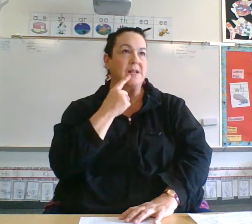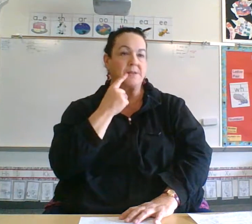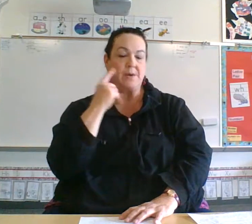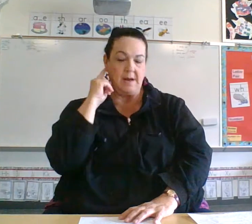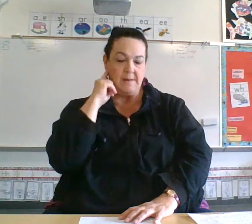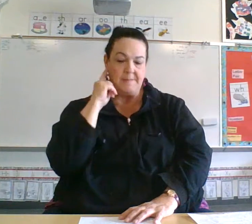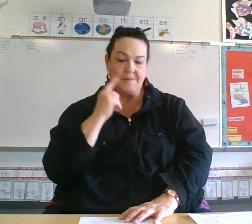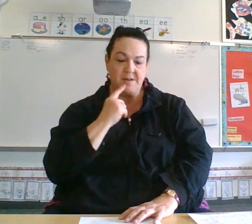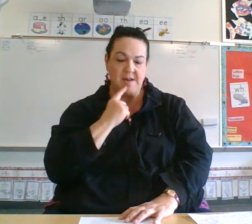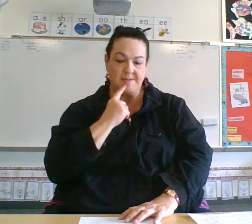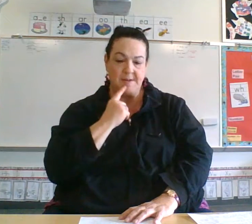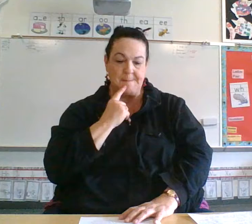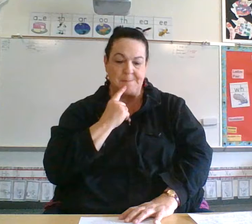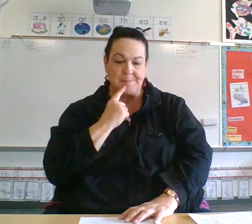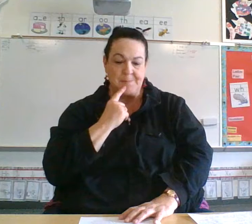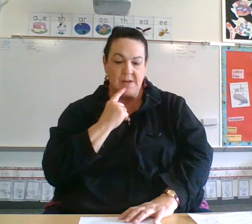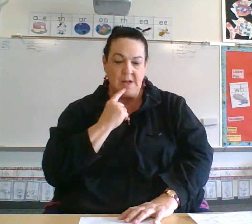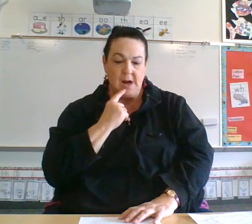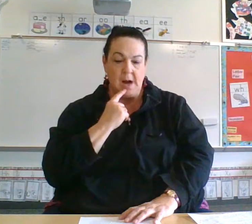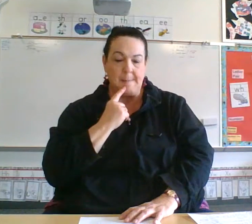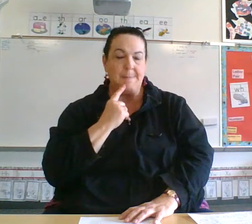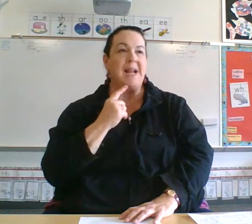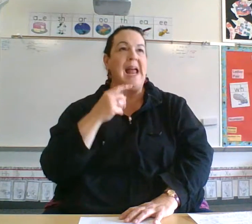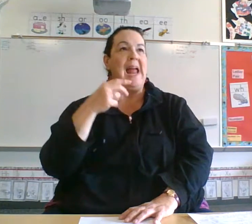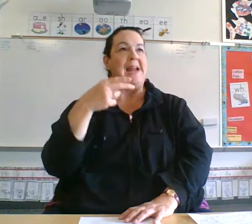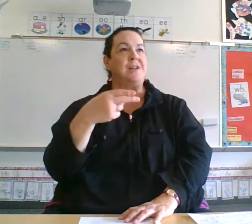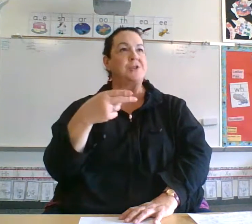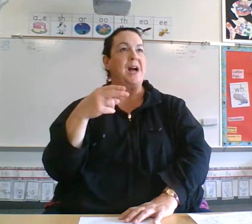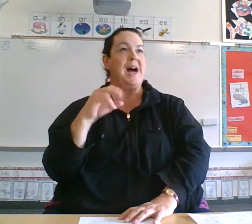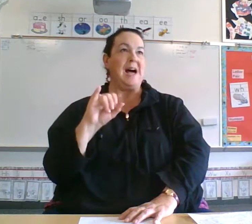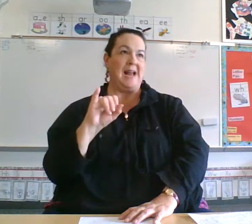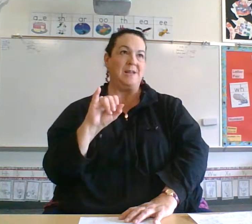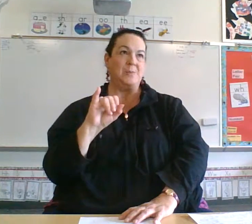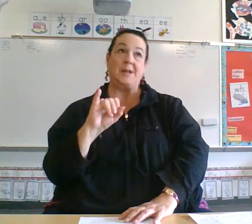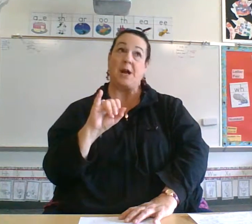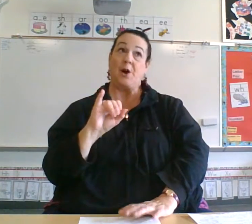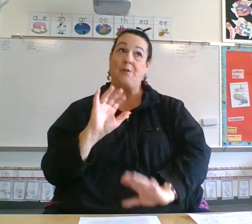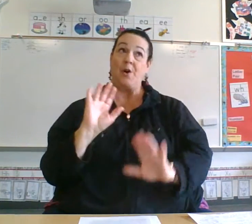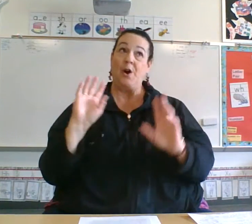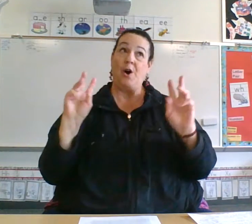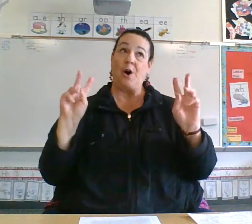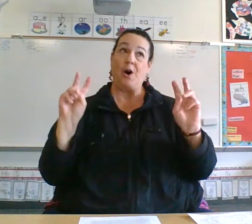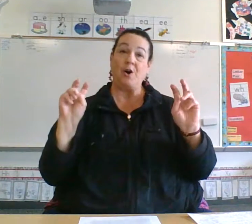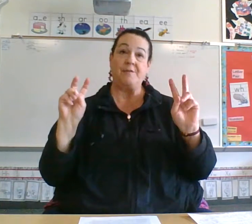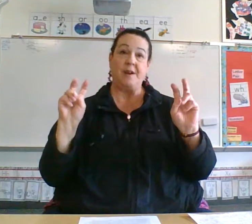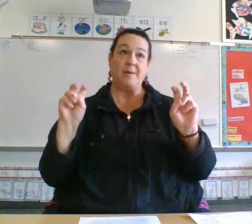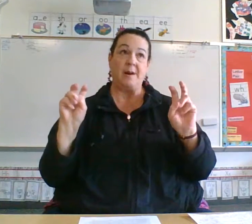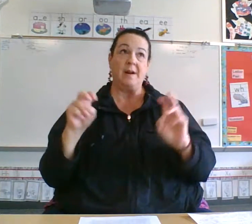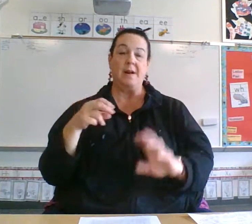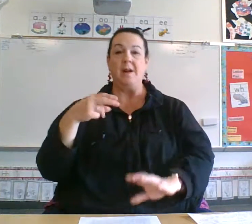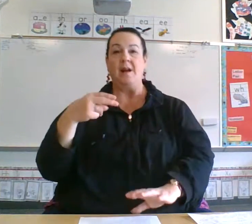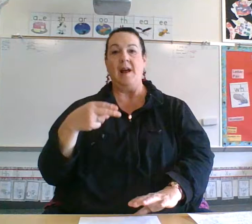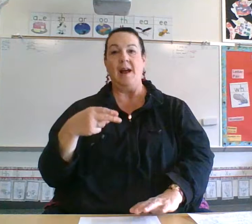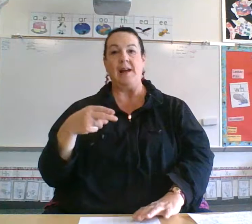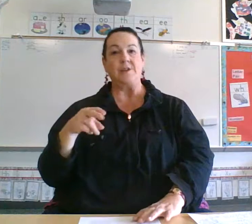okay. Deaf. But HI is what they call for hard of hearing.